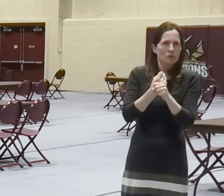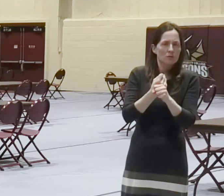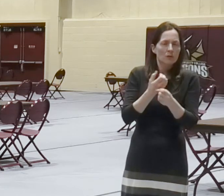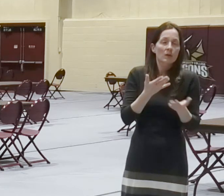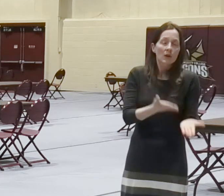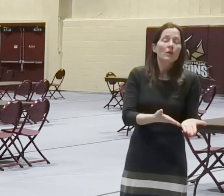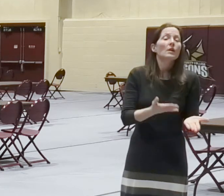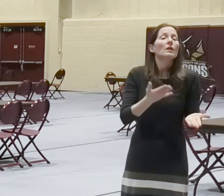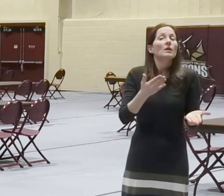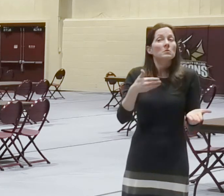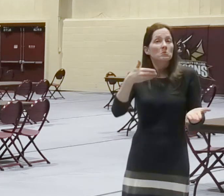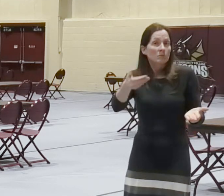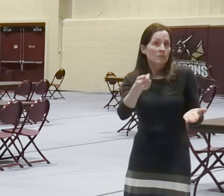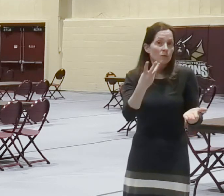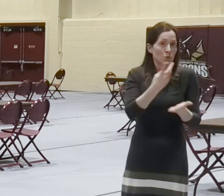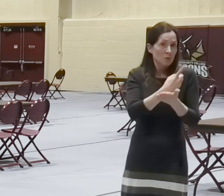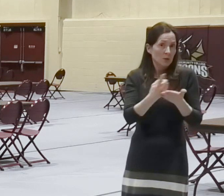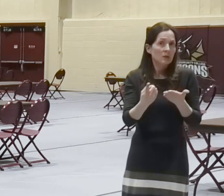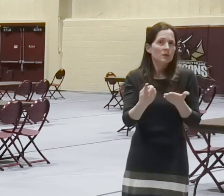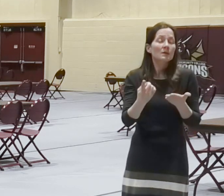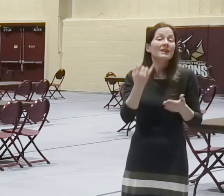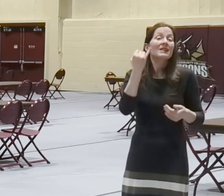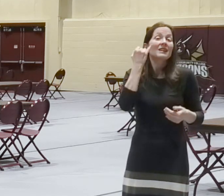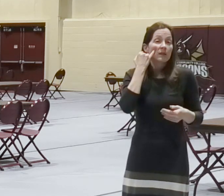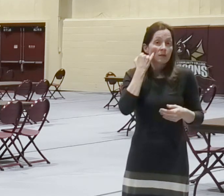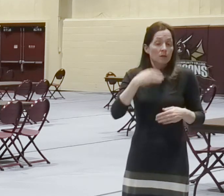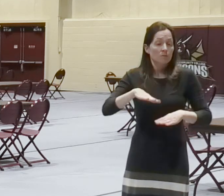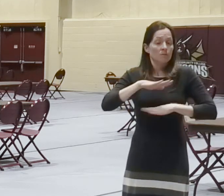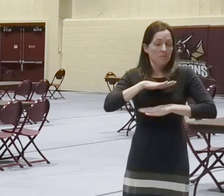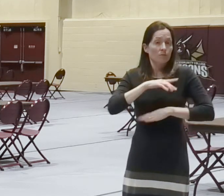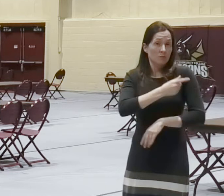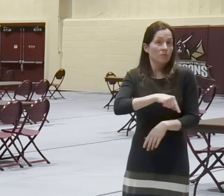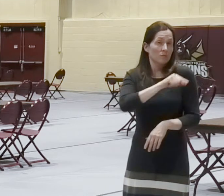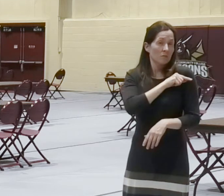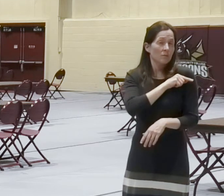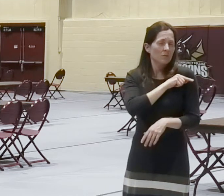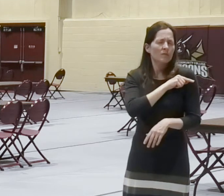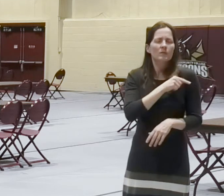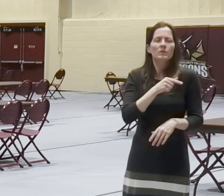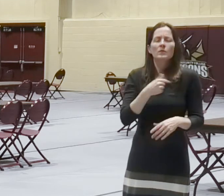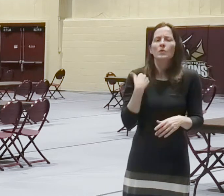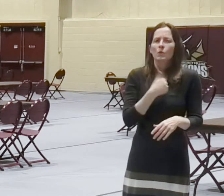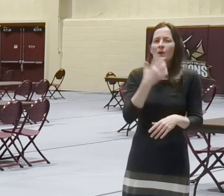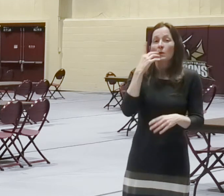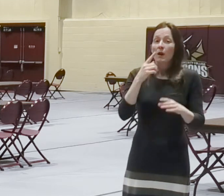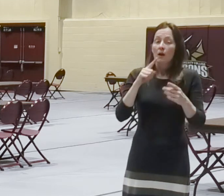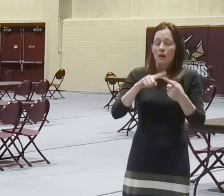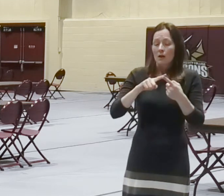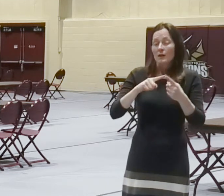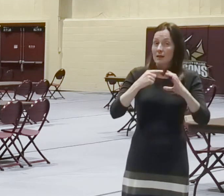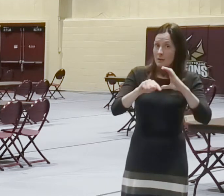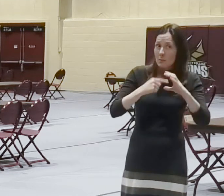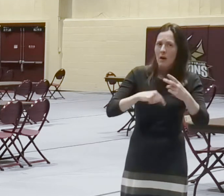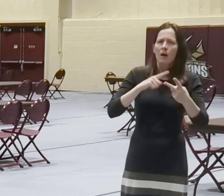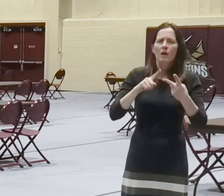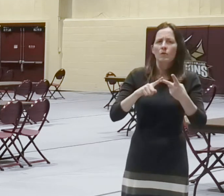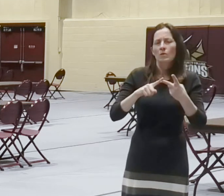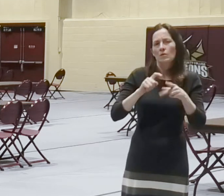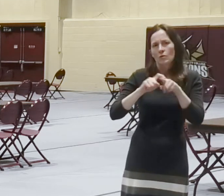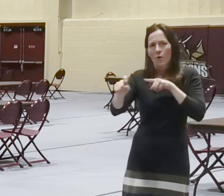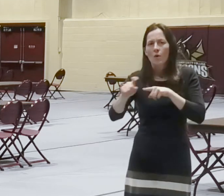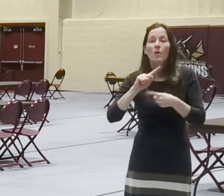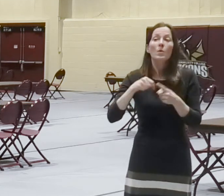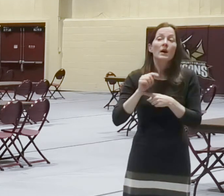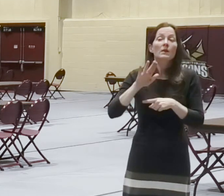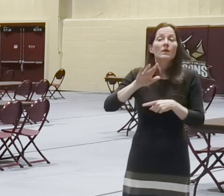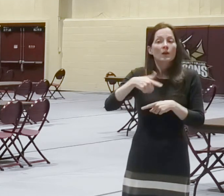who meet these criteria will be contacted via email or phone when it is their turn to schedule a COVID-19 vaccine